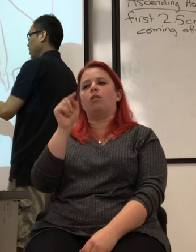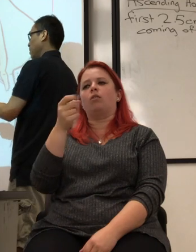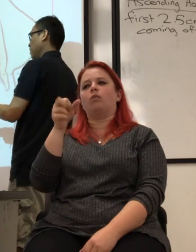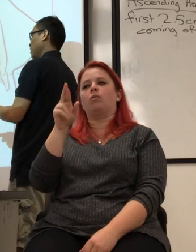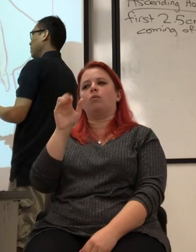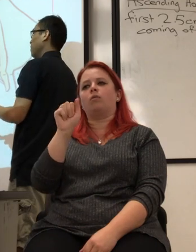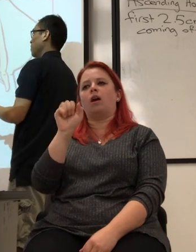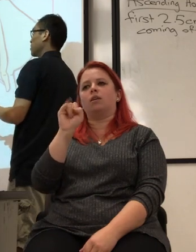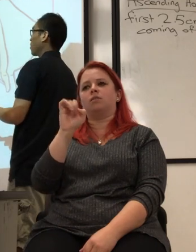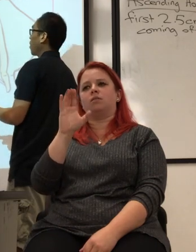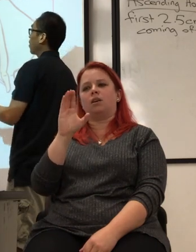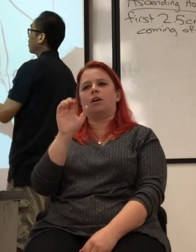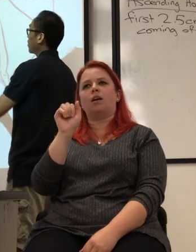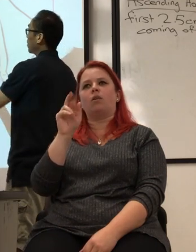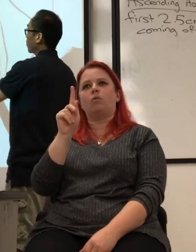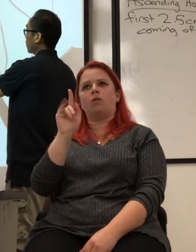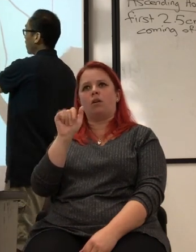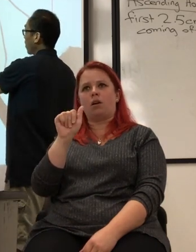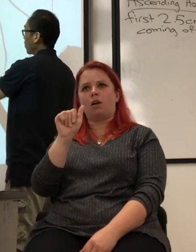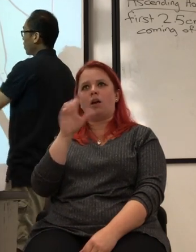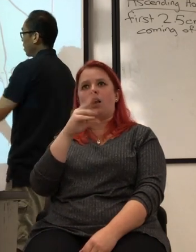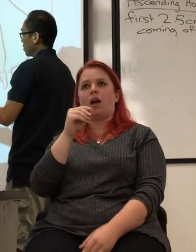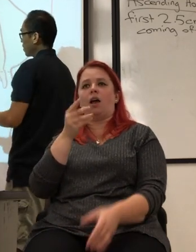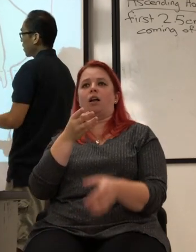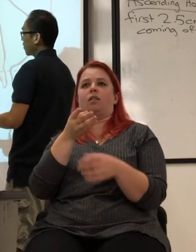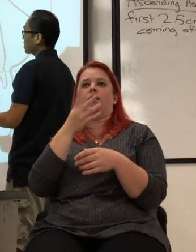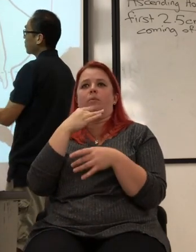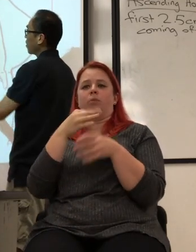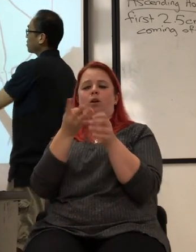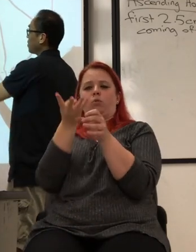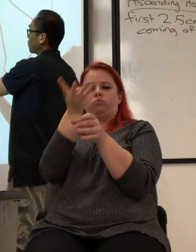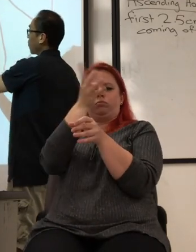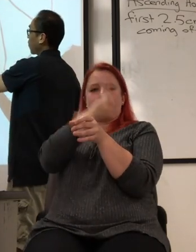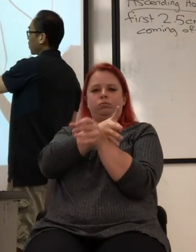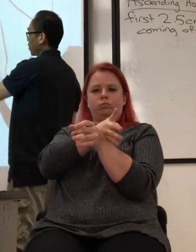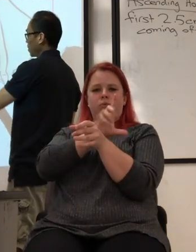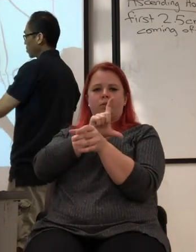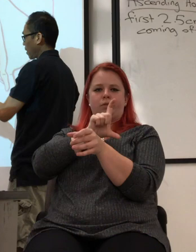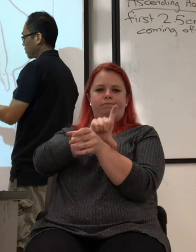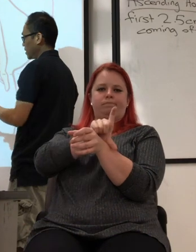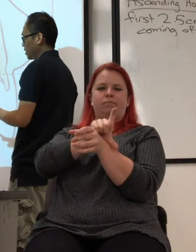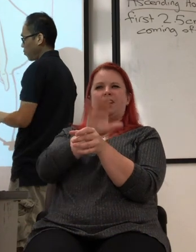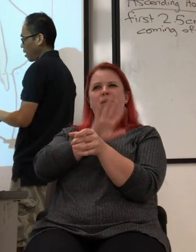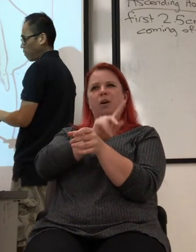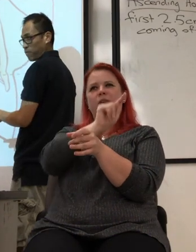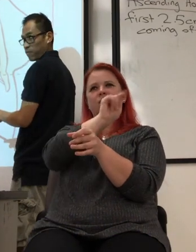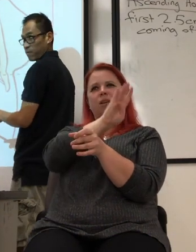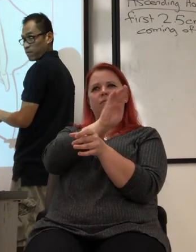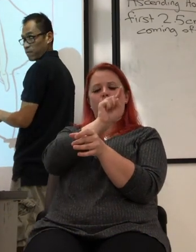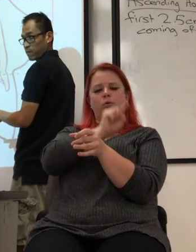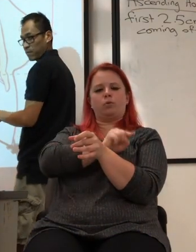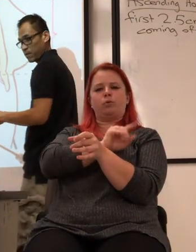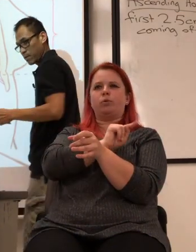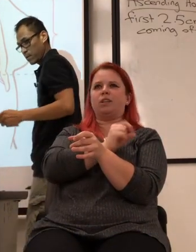descending in it. So call it from there to there. That's about T4 to around